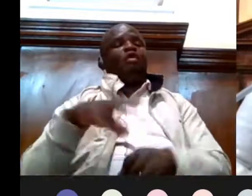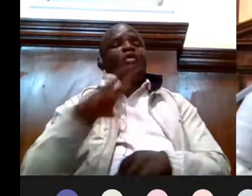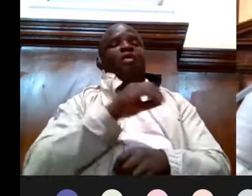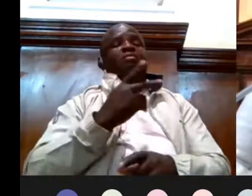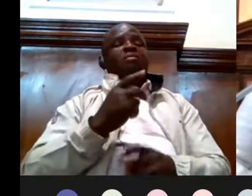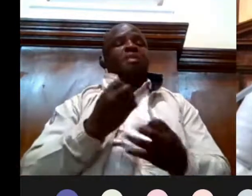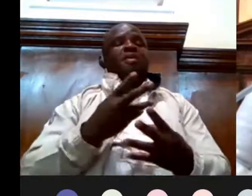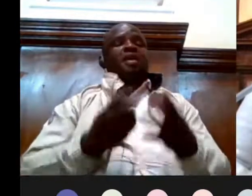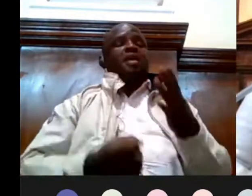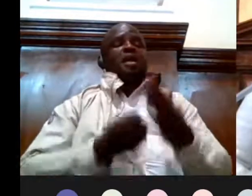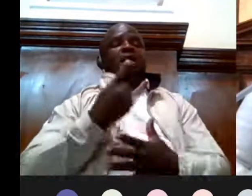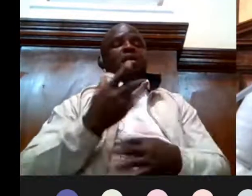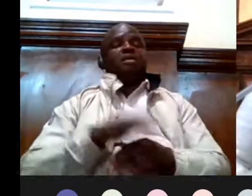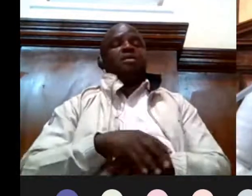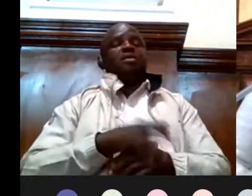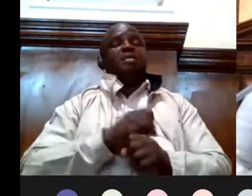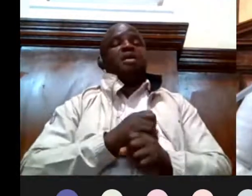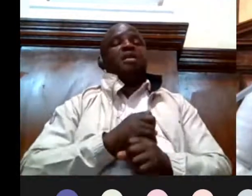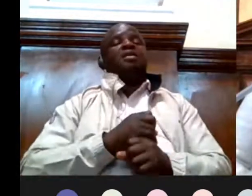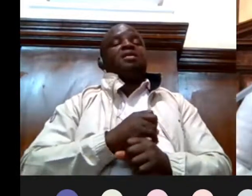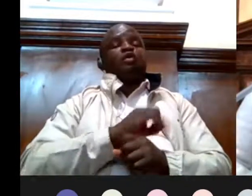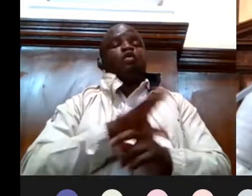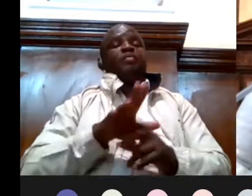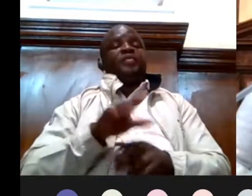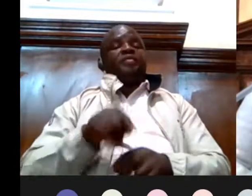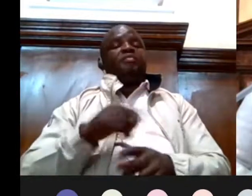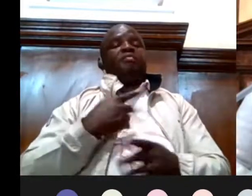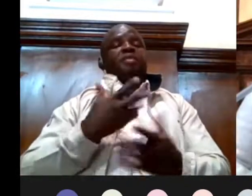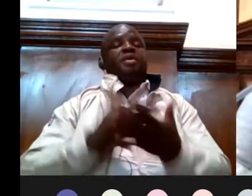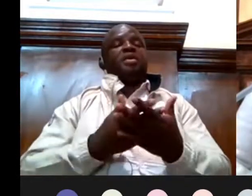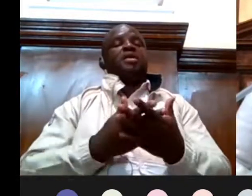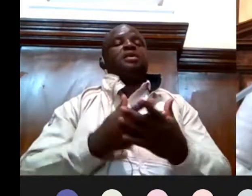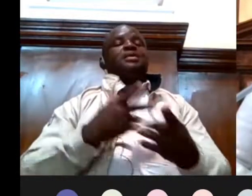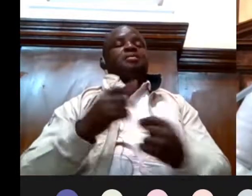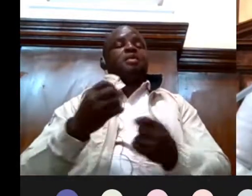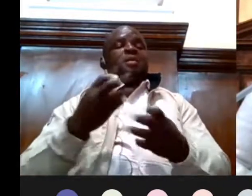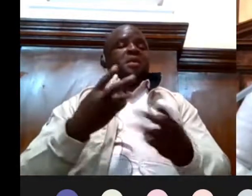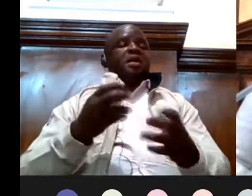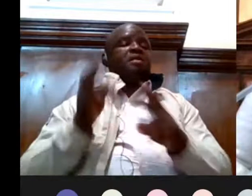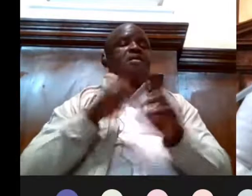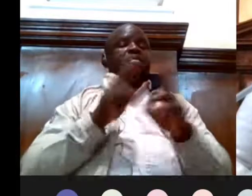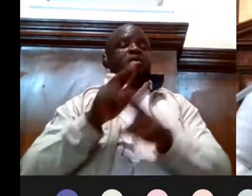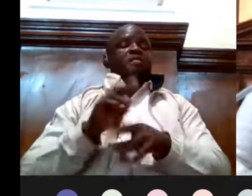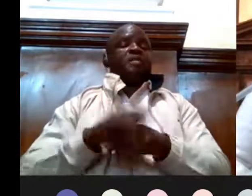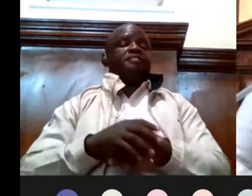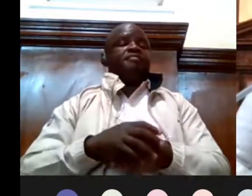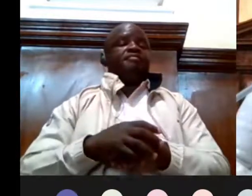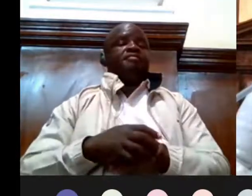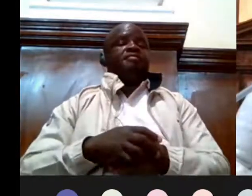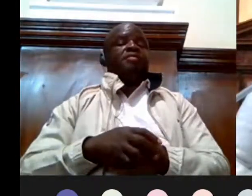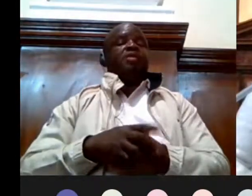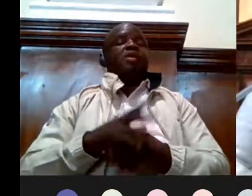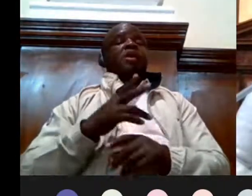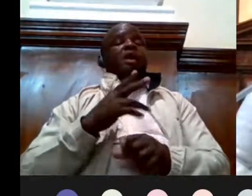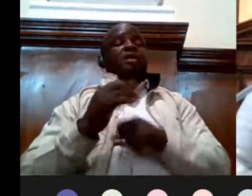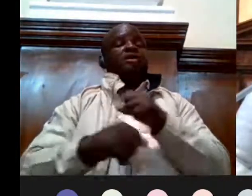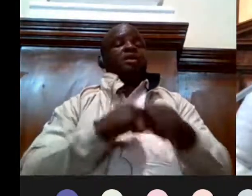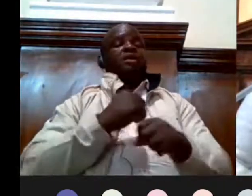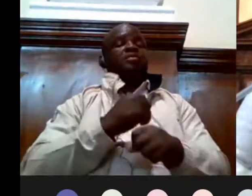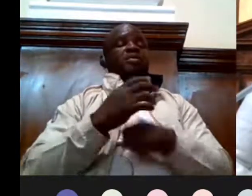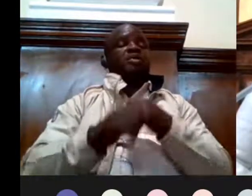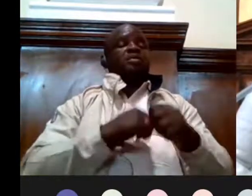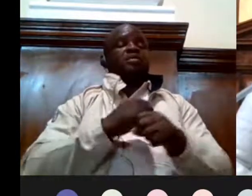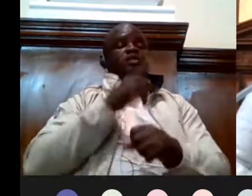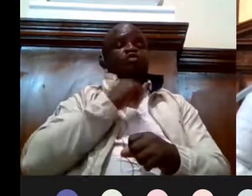us, how big pandemic is, does not cater of unreported cases. Every year we are going to this, use this quote by